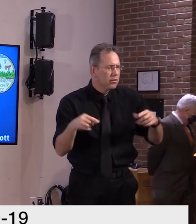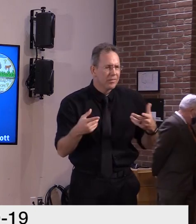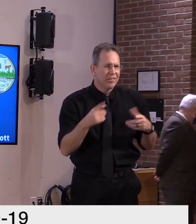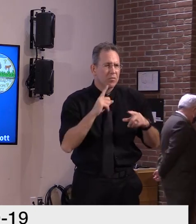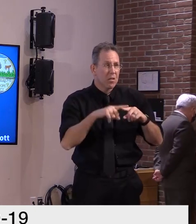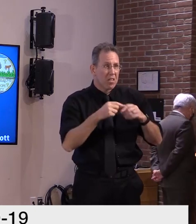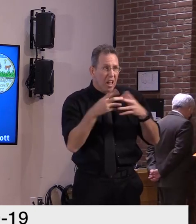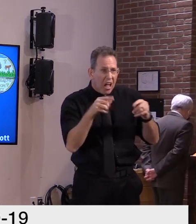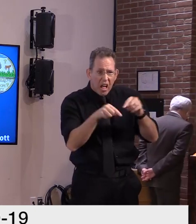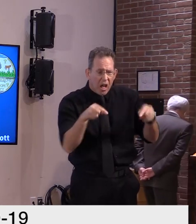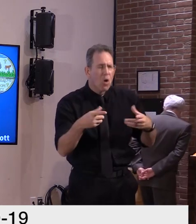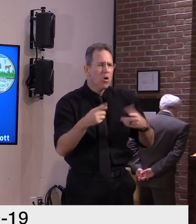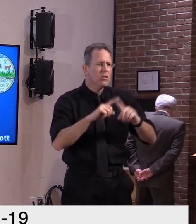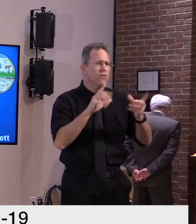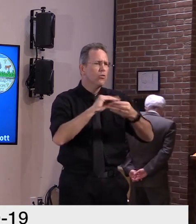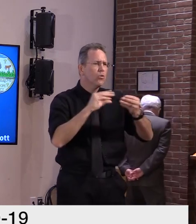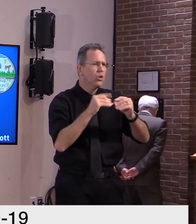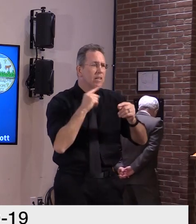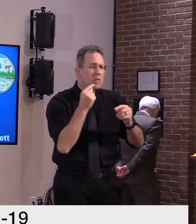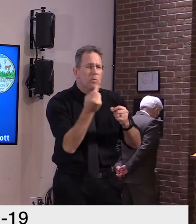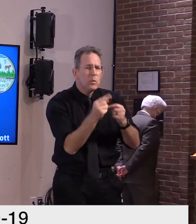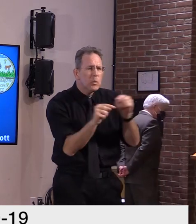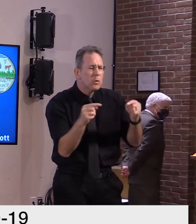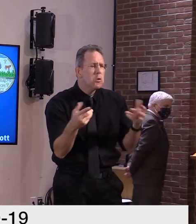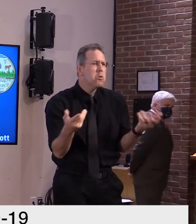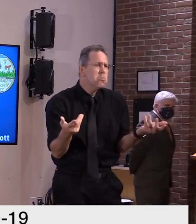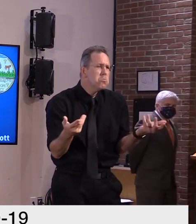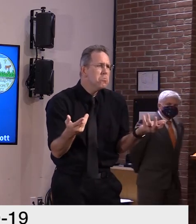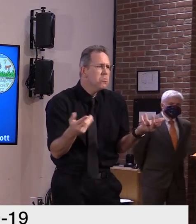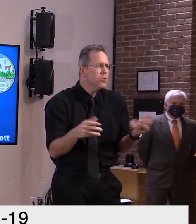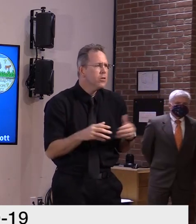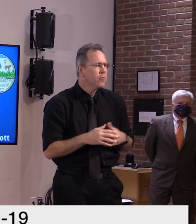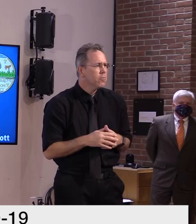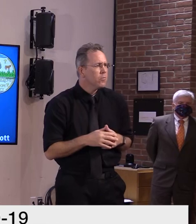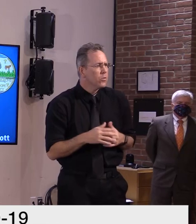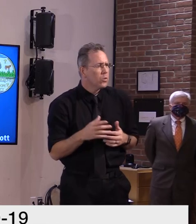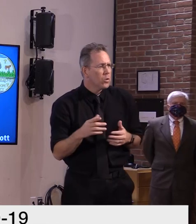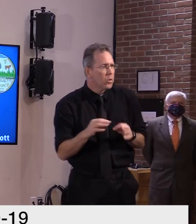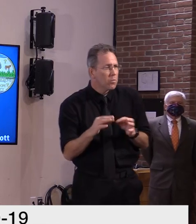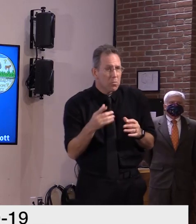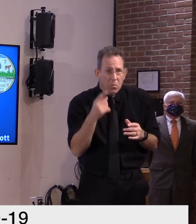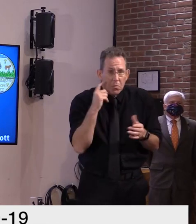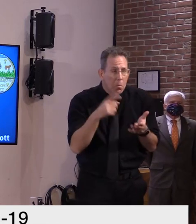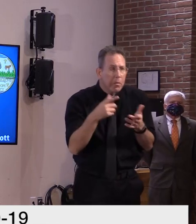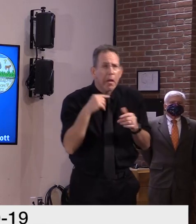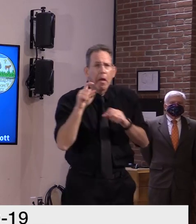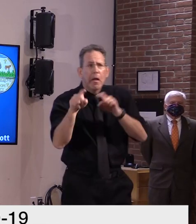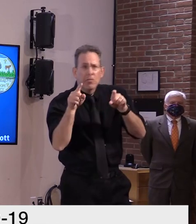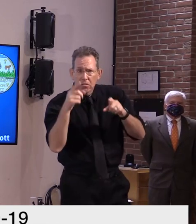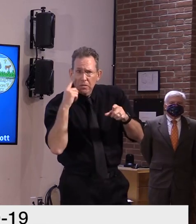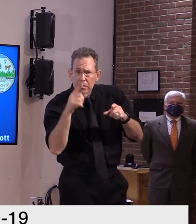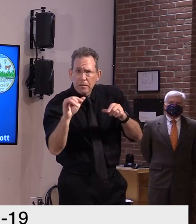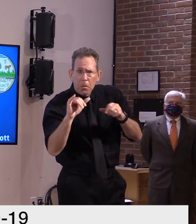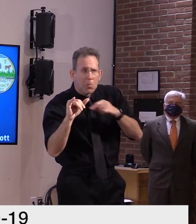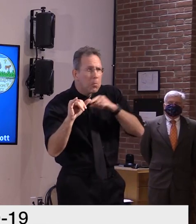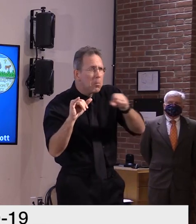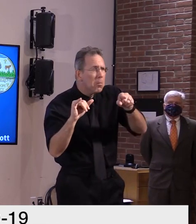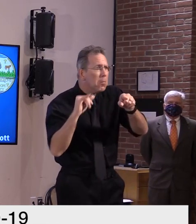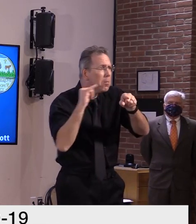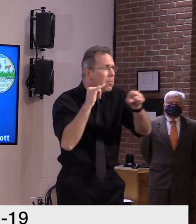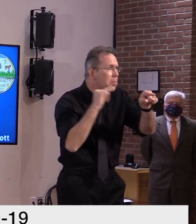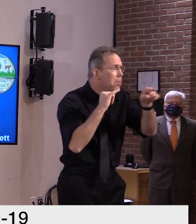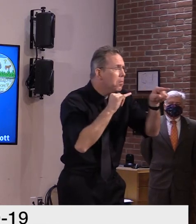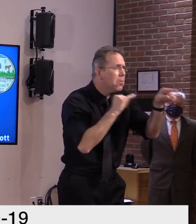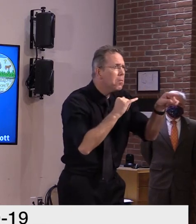terms of the patients that they've been seeing. So it's again going to be up to judgment, but we